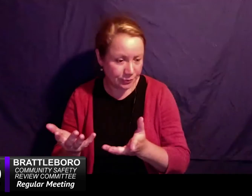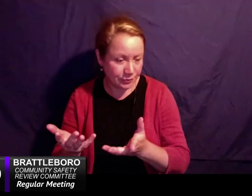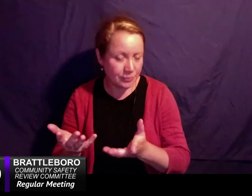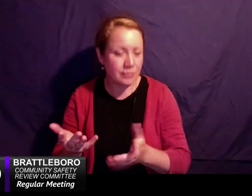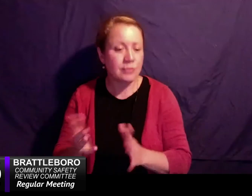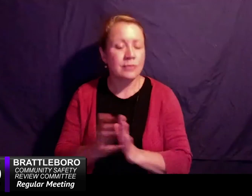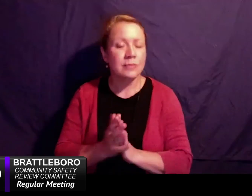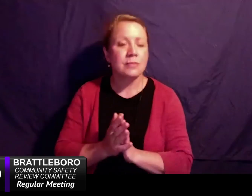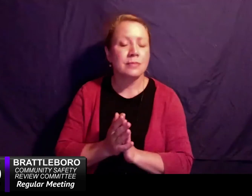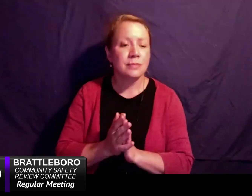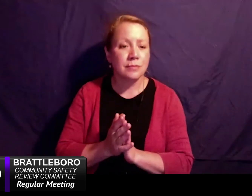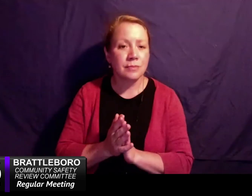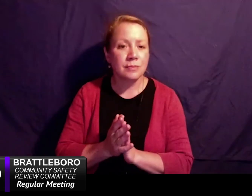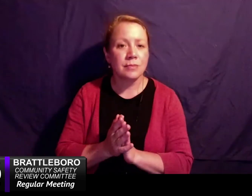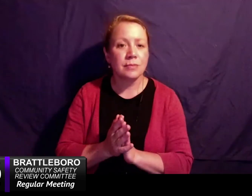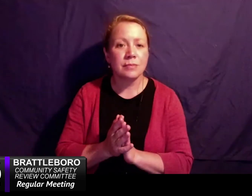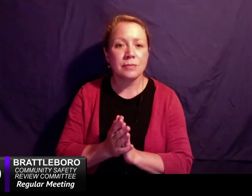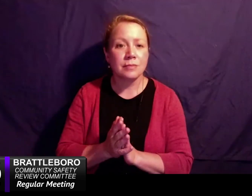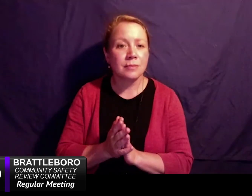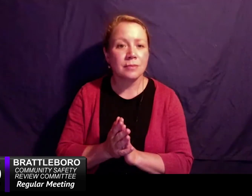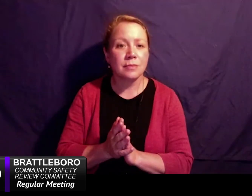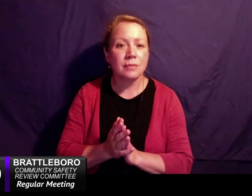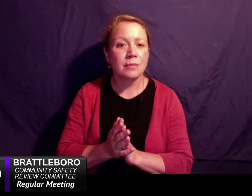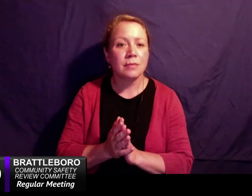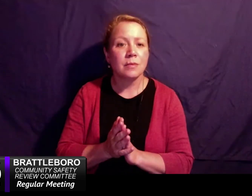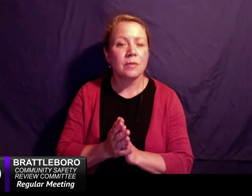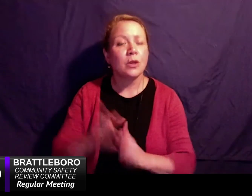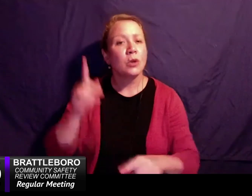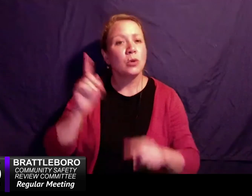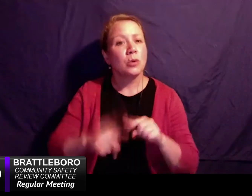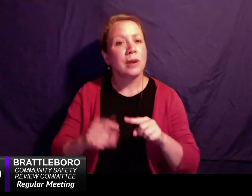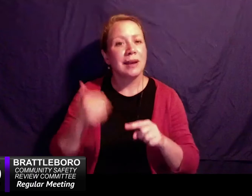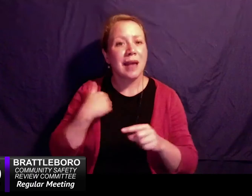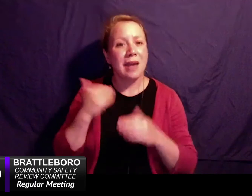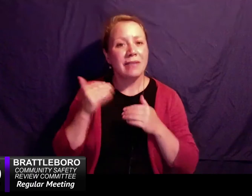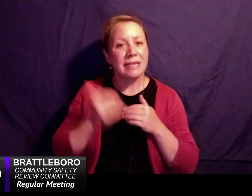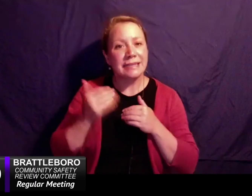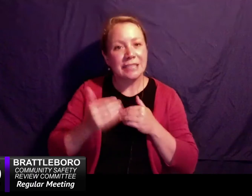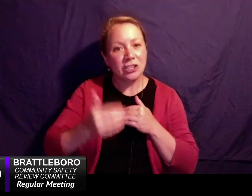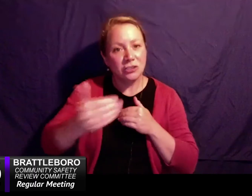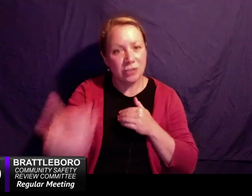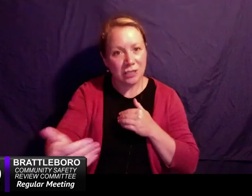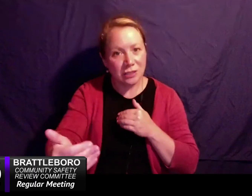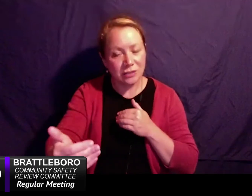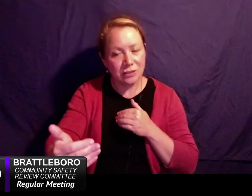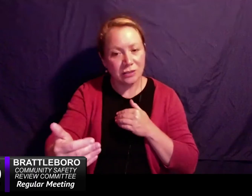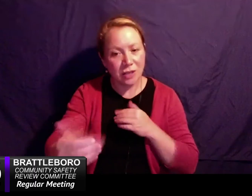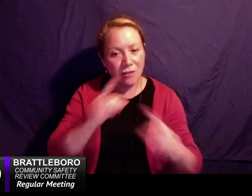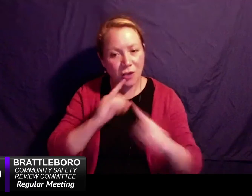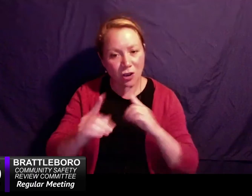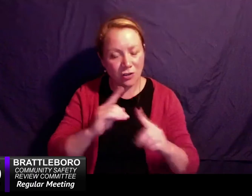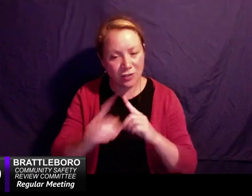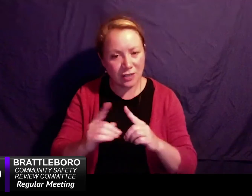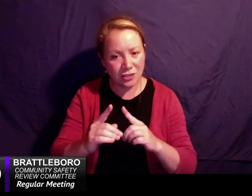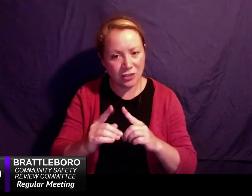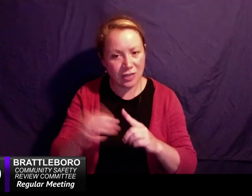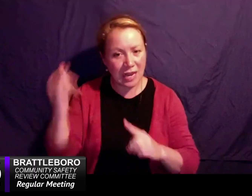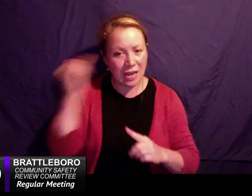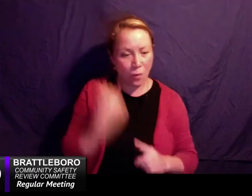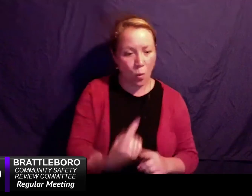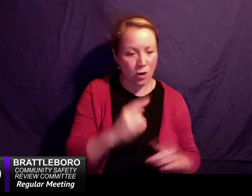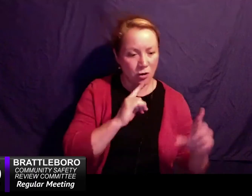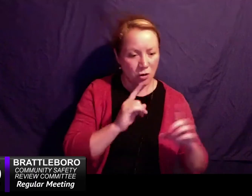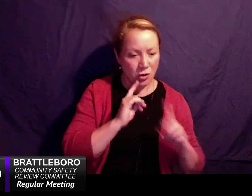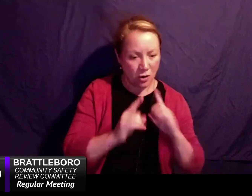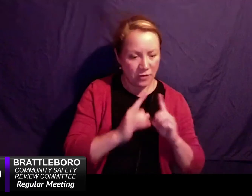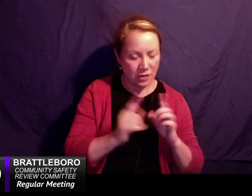that in a series of conversations in a way that would have been illegal in one conversation. So it's important